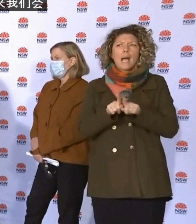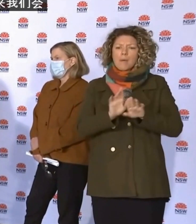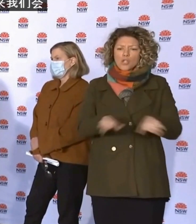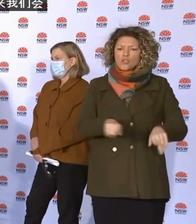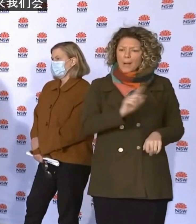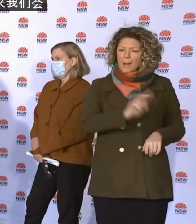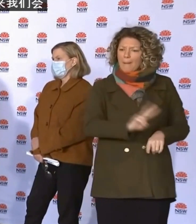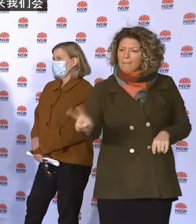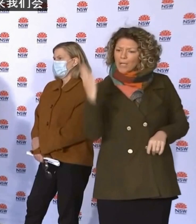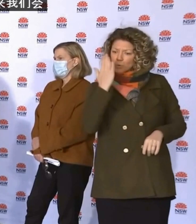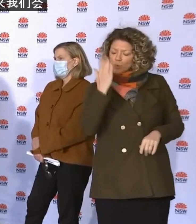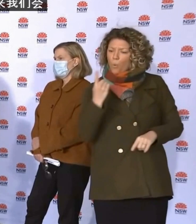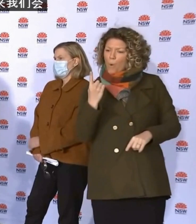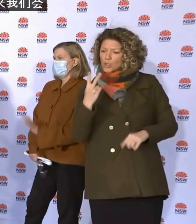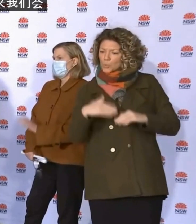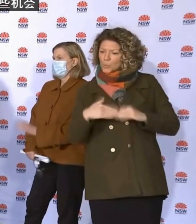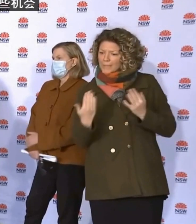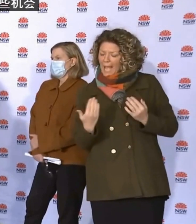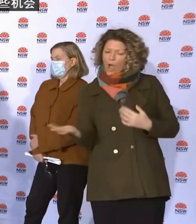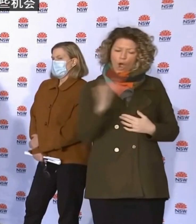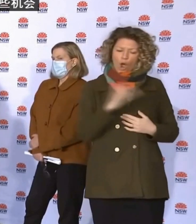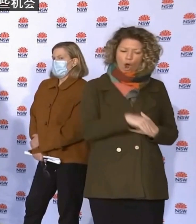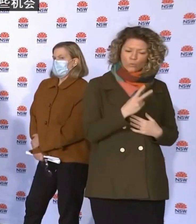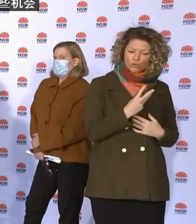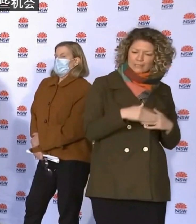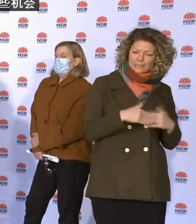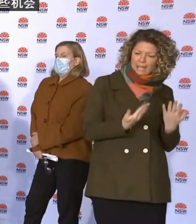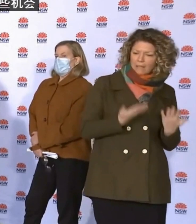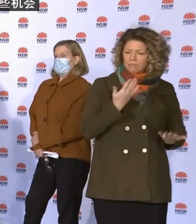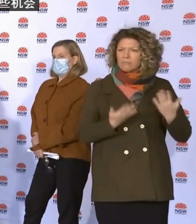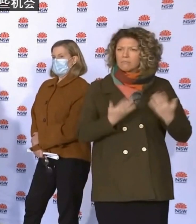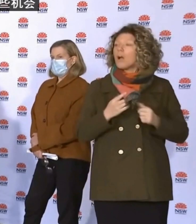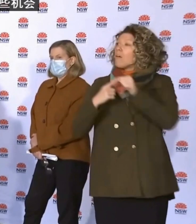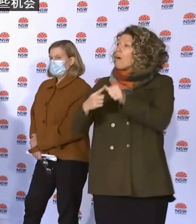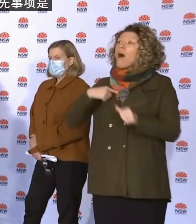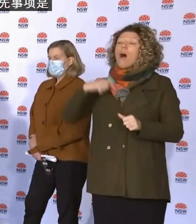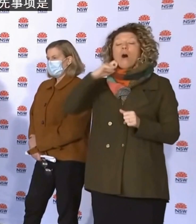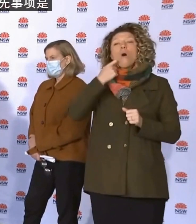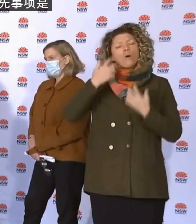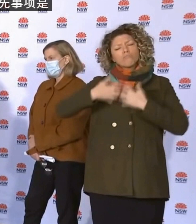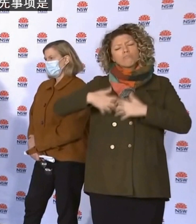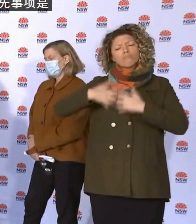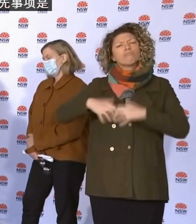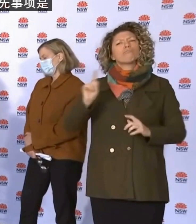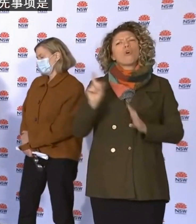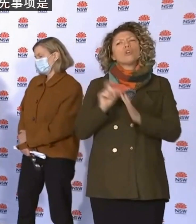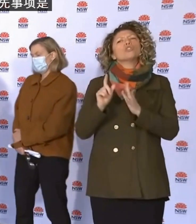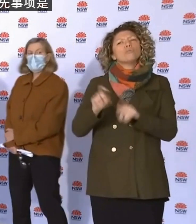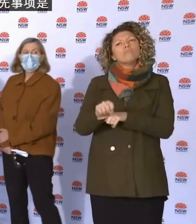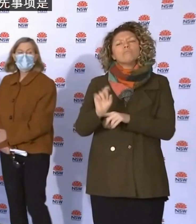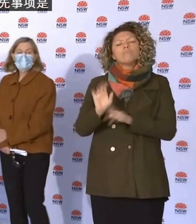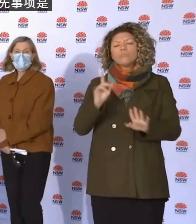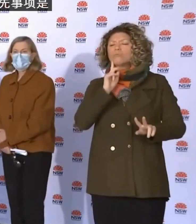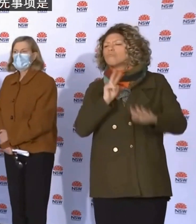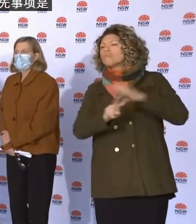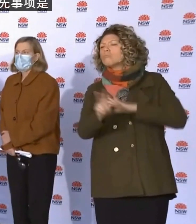back 2 to 3 days a week in 2 weeks' time? Look, we will be looking at all of those opportunities based on the health advice, and obviously I will say